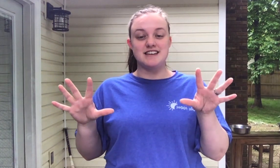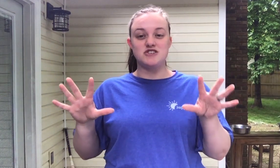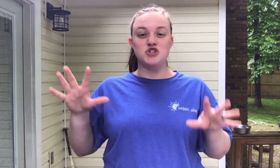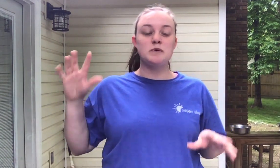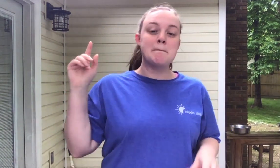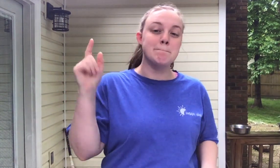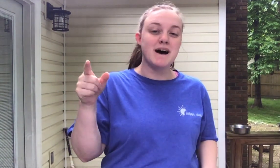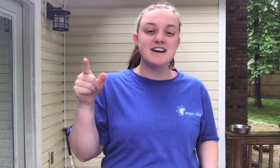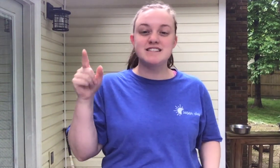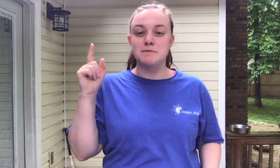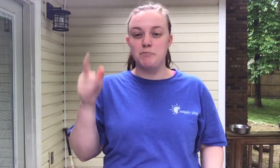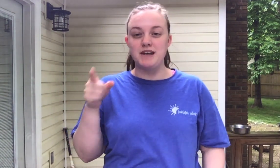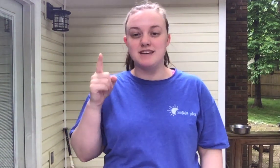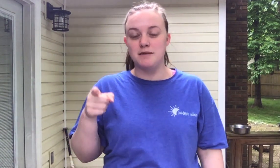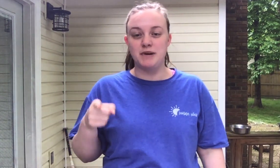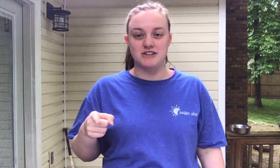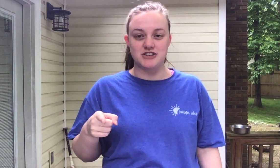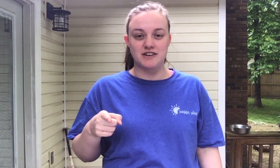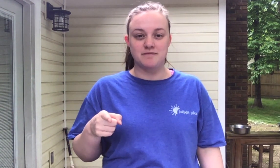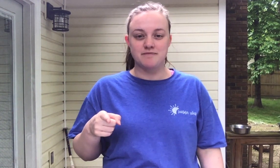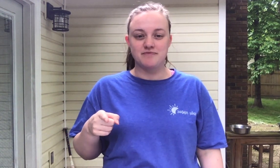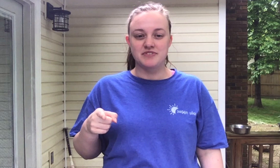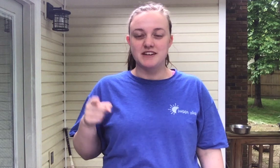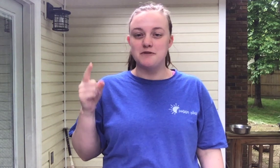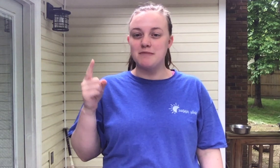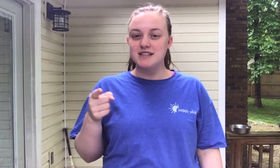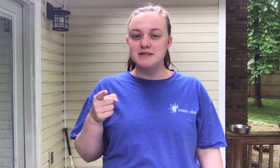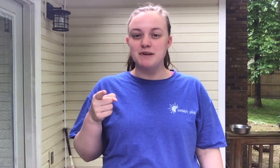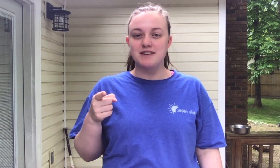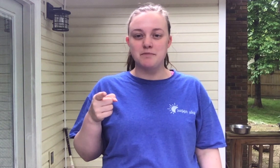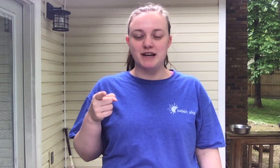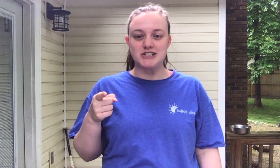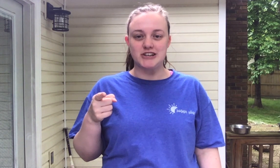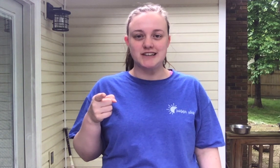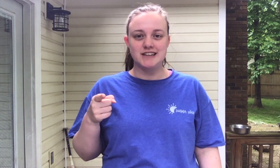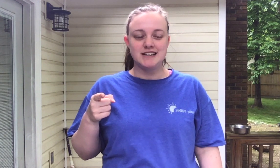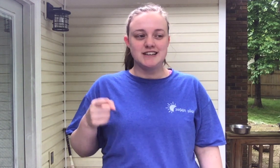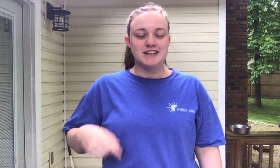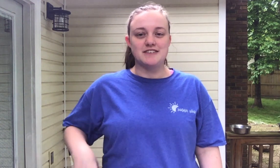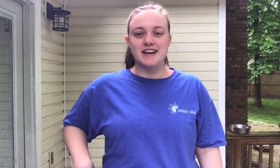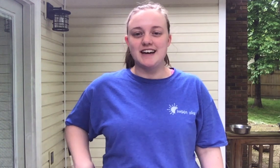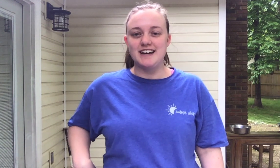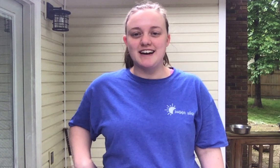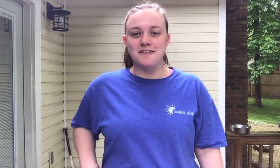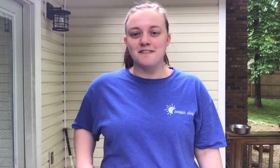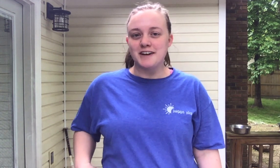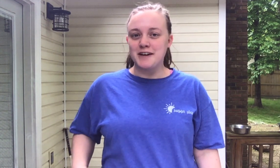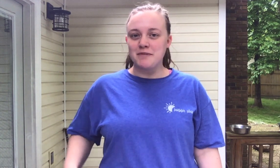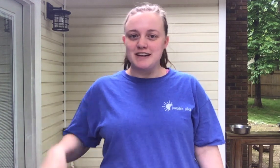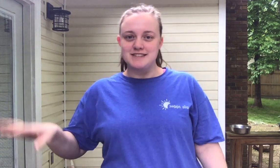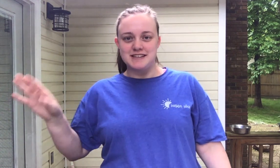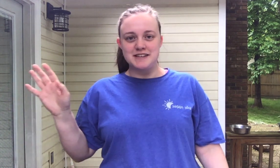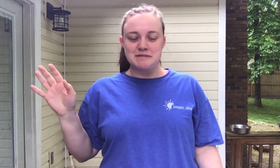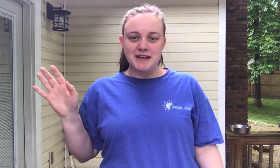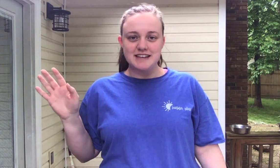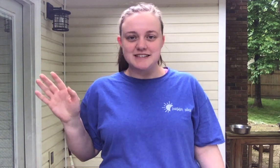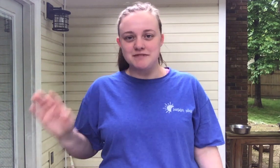you must be in the picture. You must be in the picture. Okay? I don't want anybody sending me something you